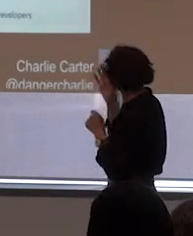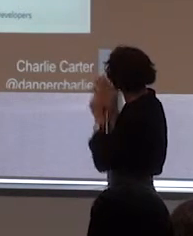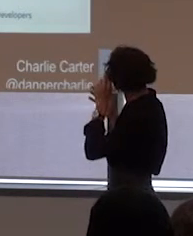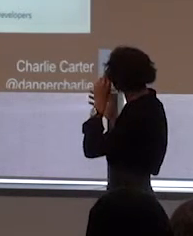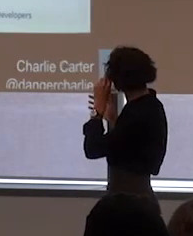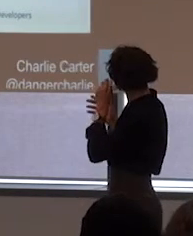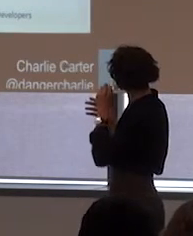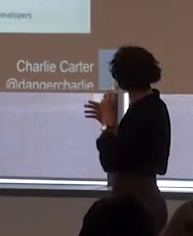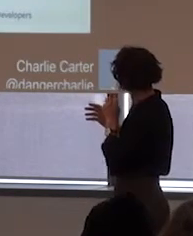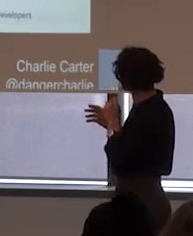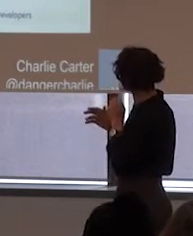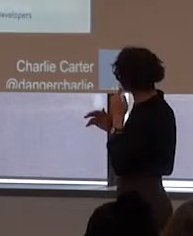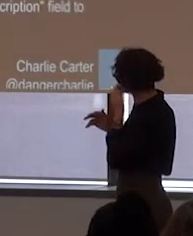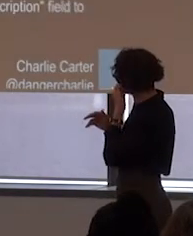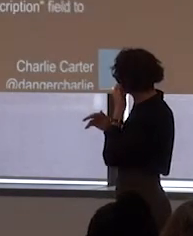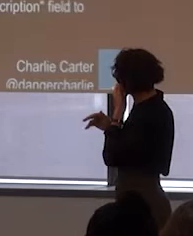back.